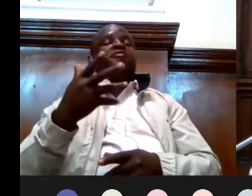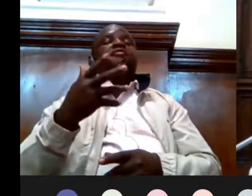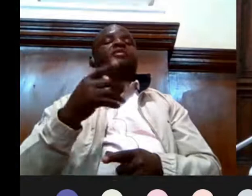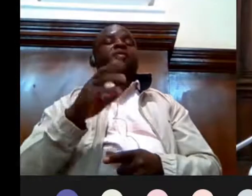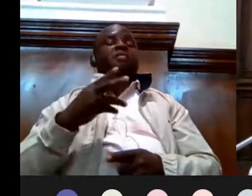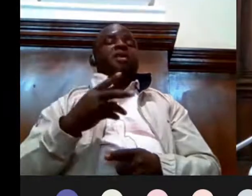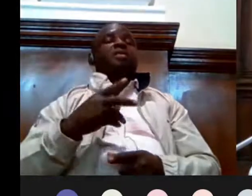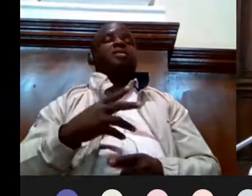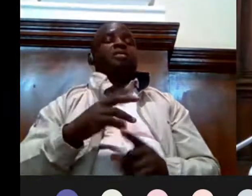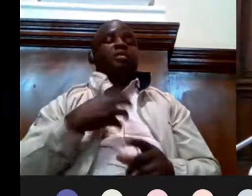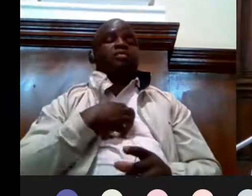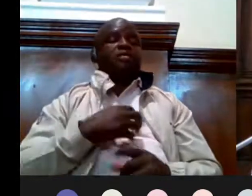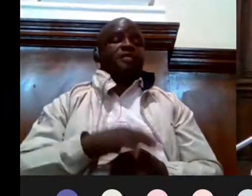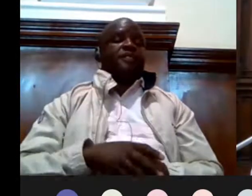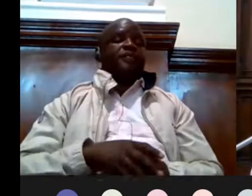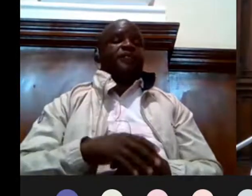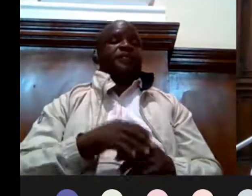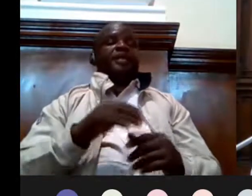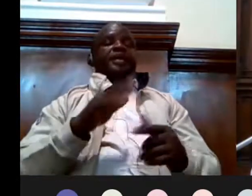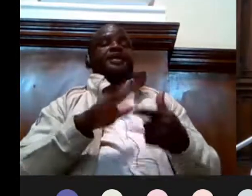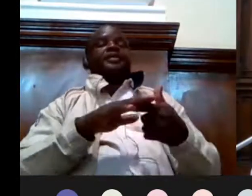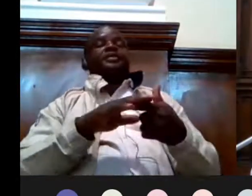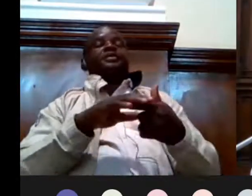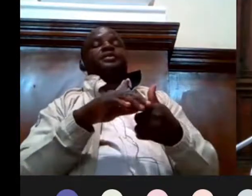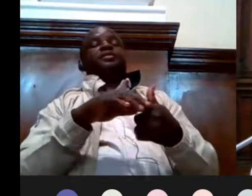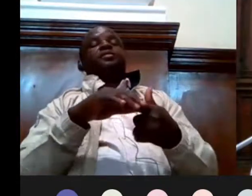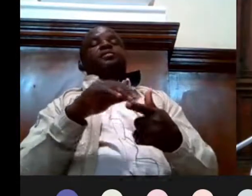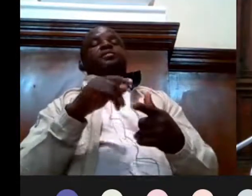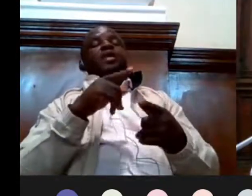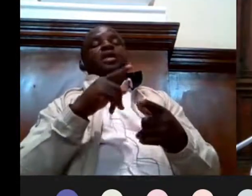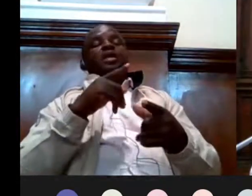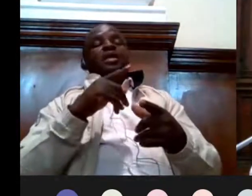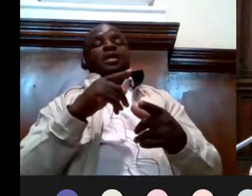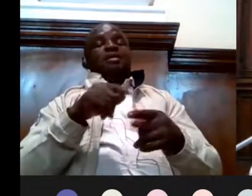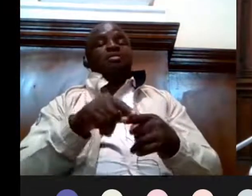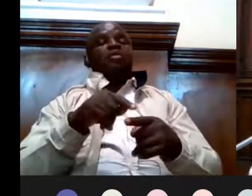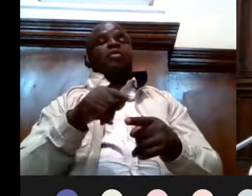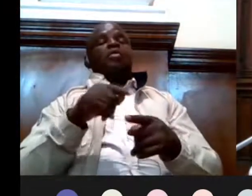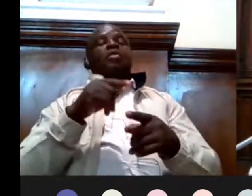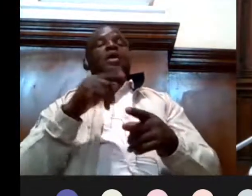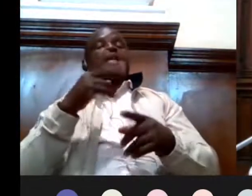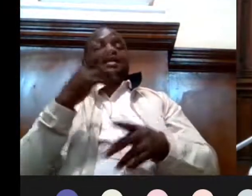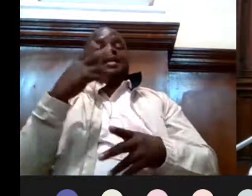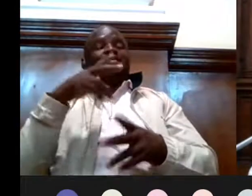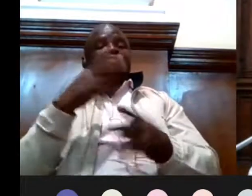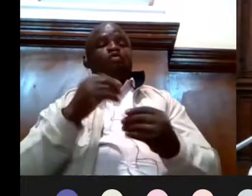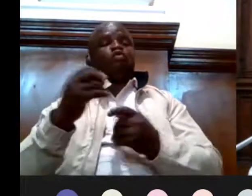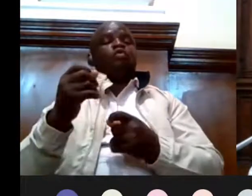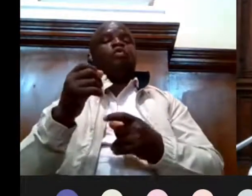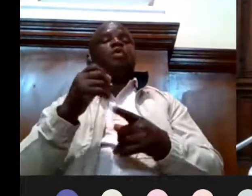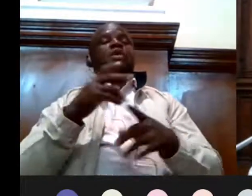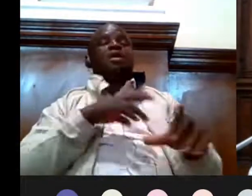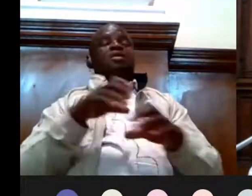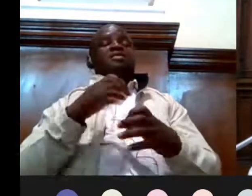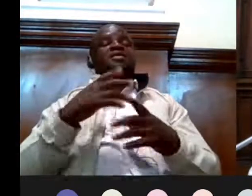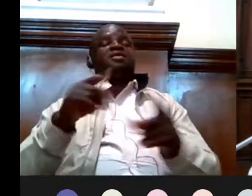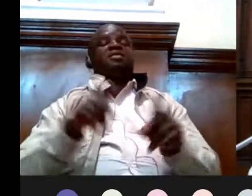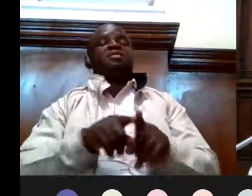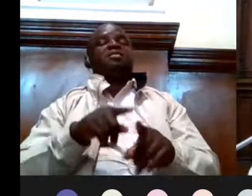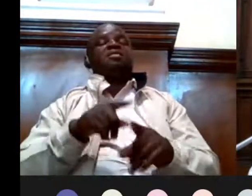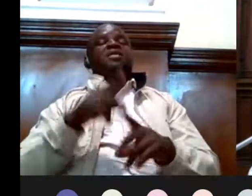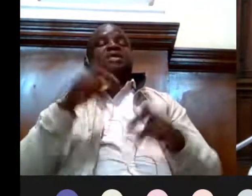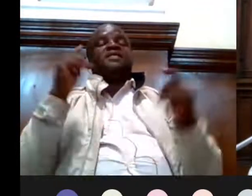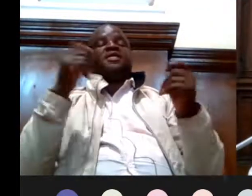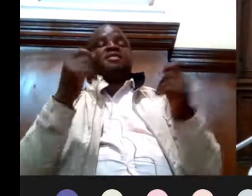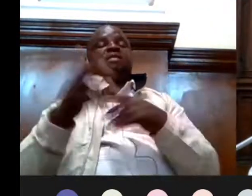were appointed. Rendering event management contract, 11 companies were appointed,